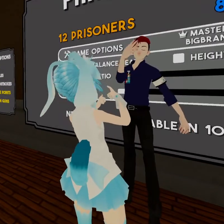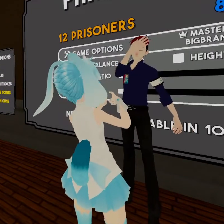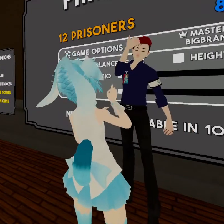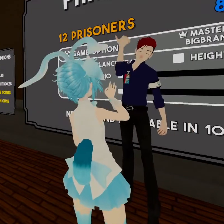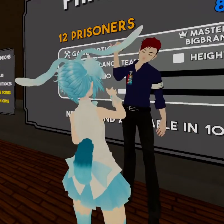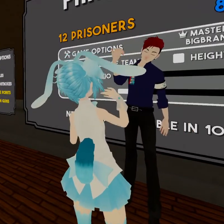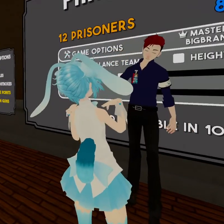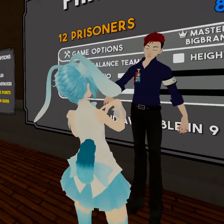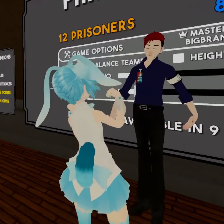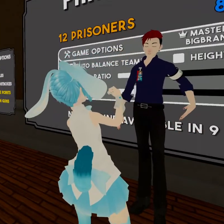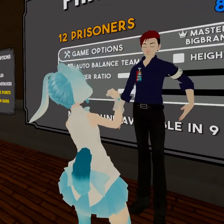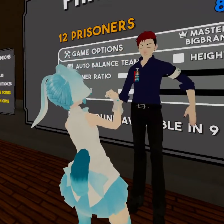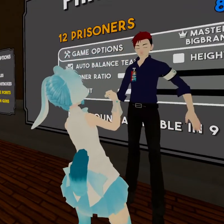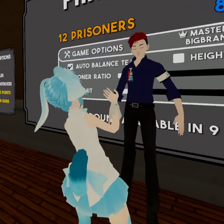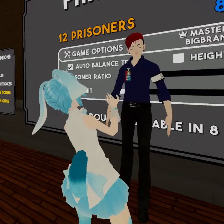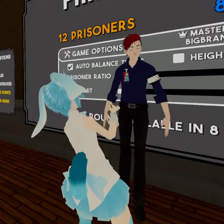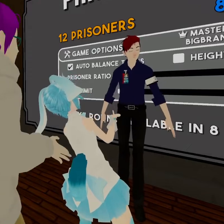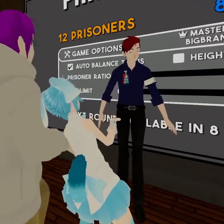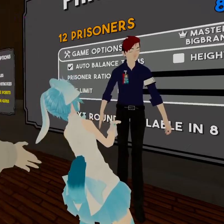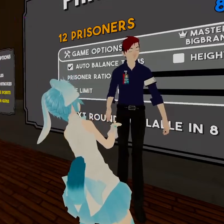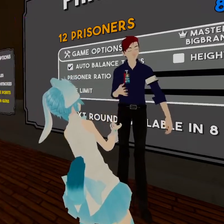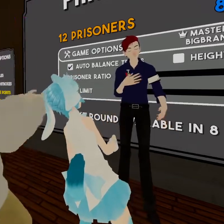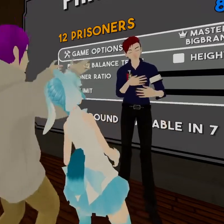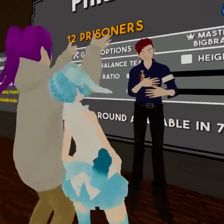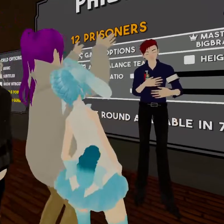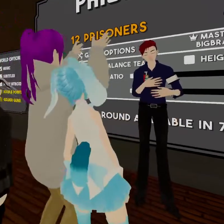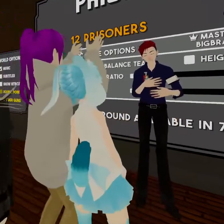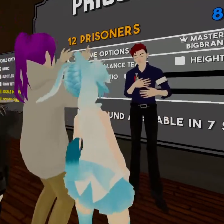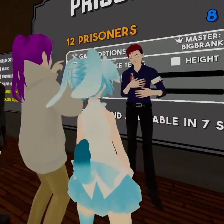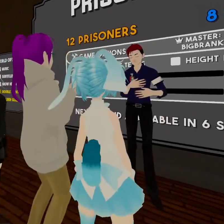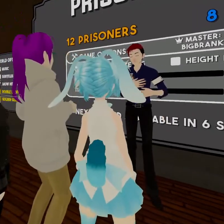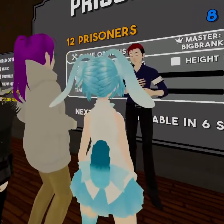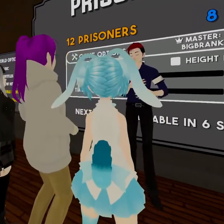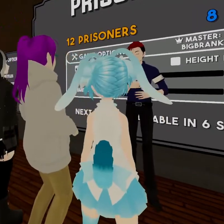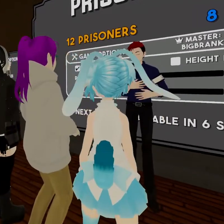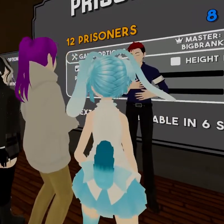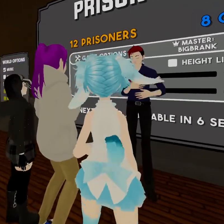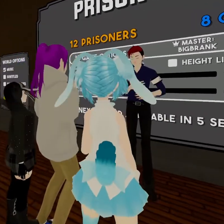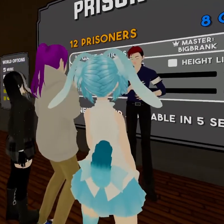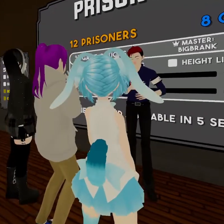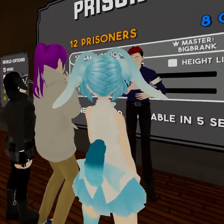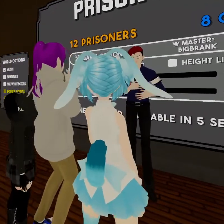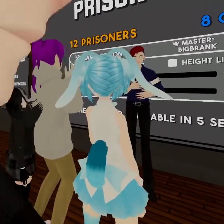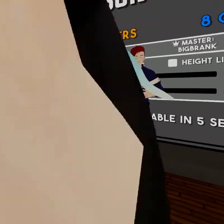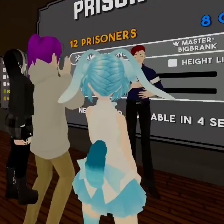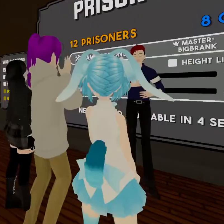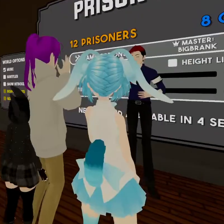Dude, the last round was like 10 minutes long. Jesus! What you, did you go to the sewer?